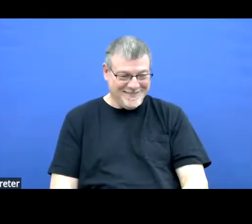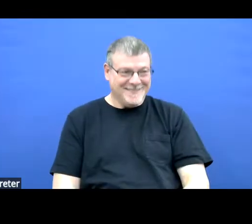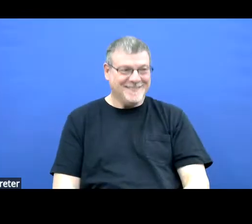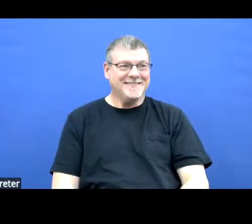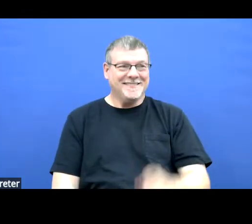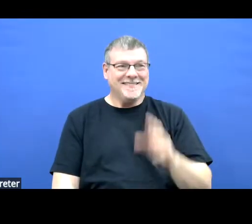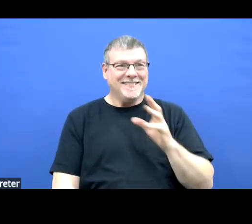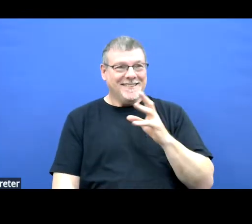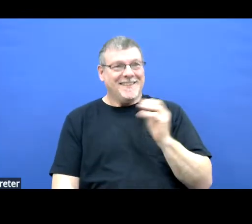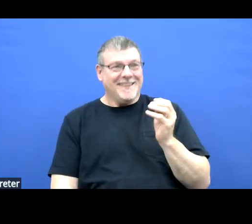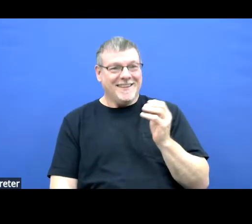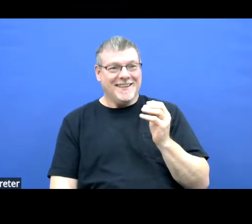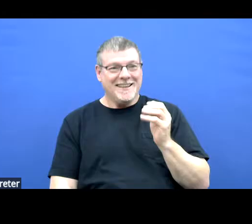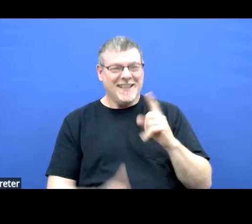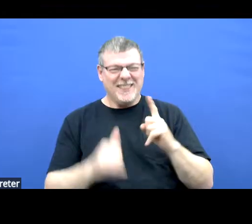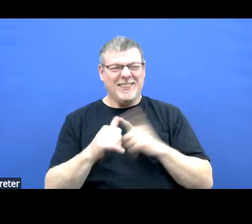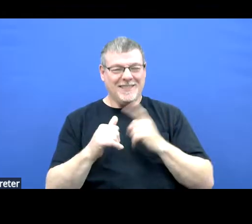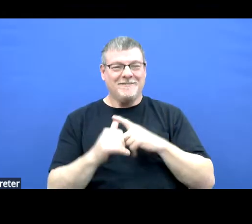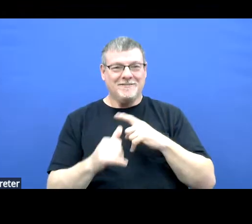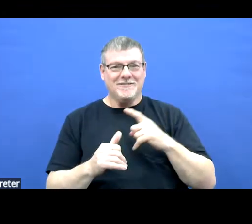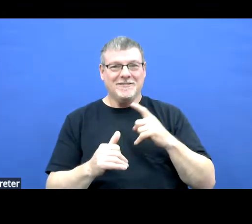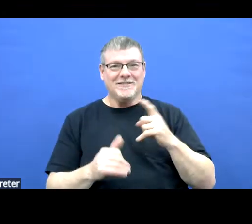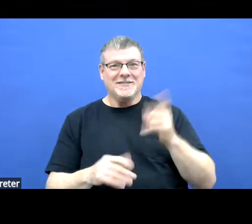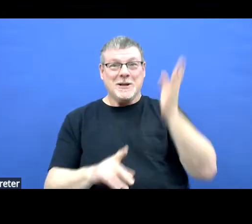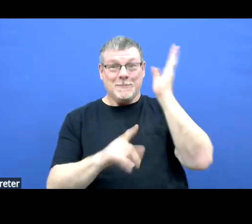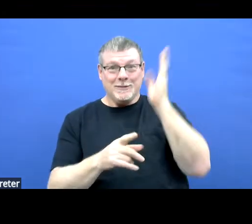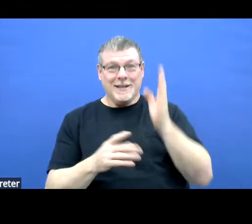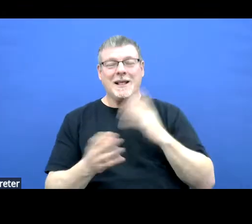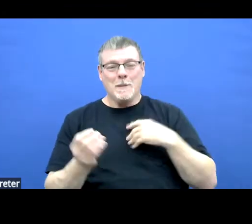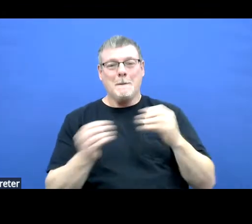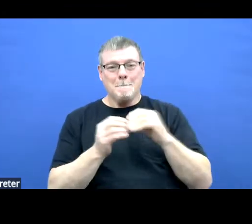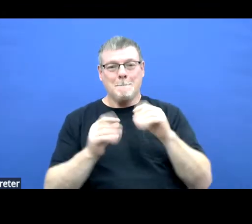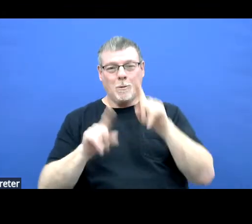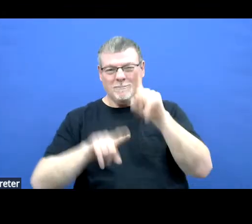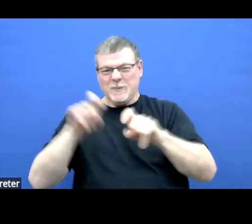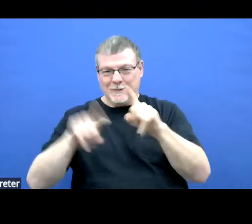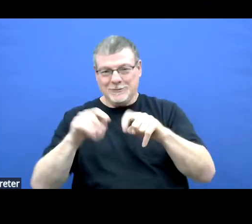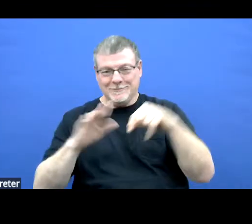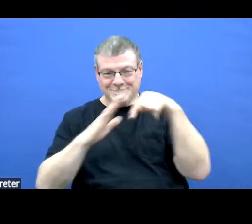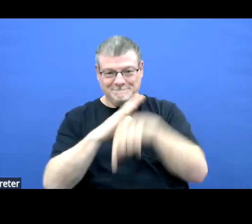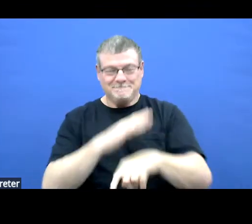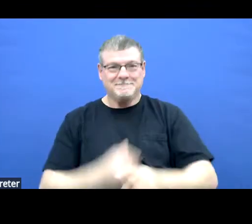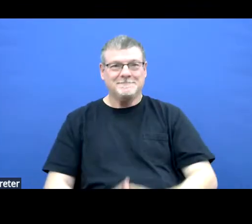But we'll get the first presentation and then we'll get more heavily into the questions.